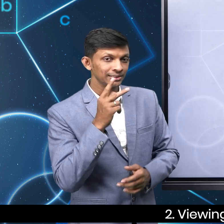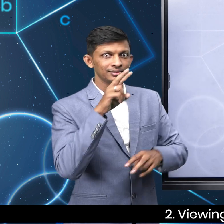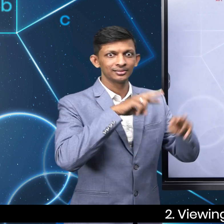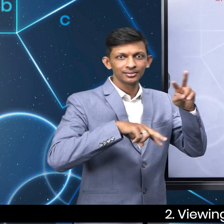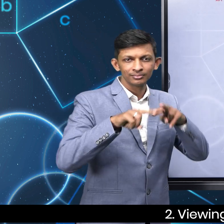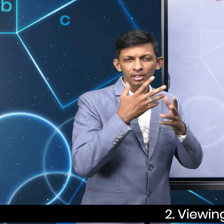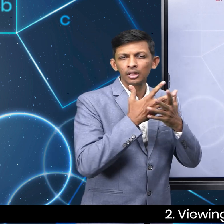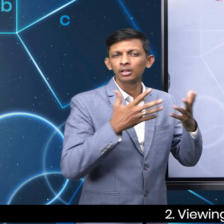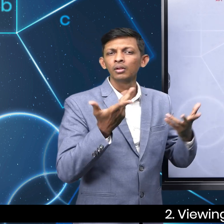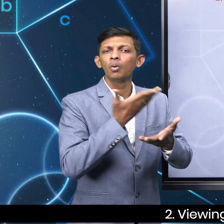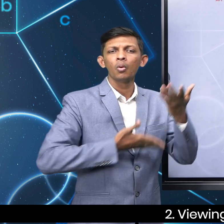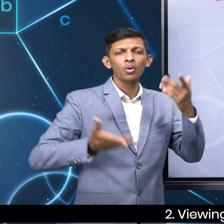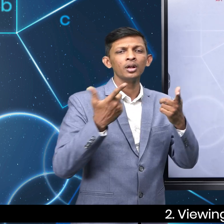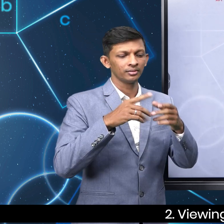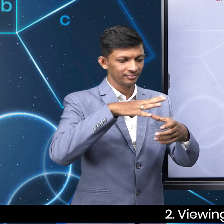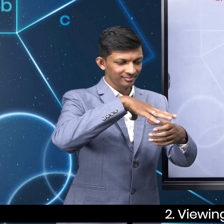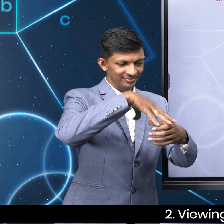Viewing an object by its shadow.